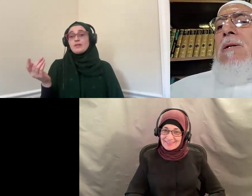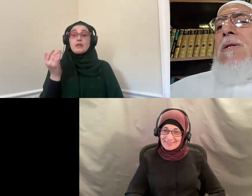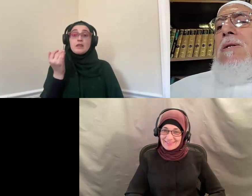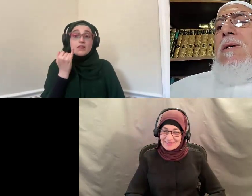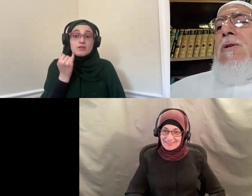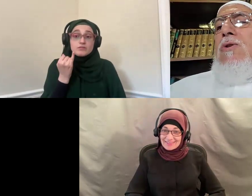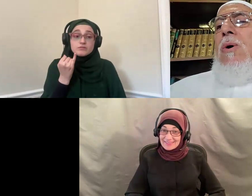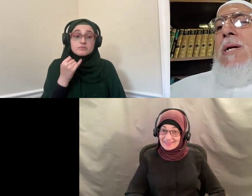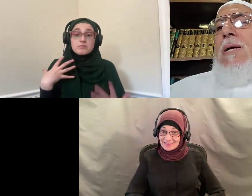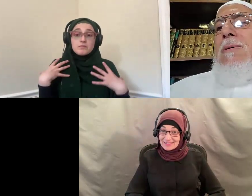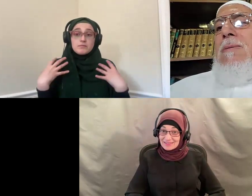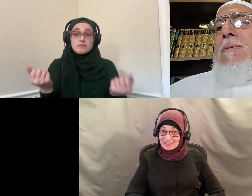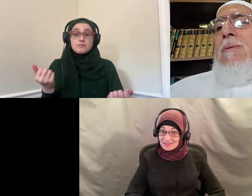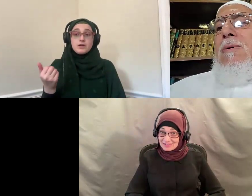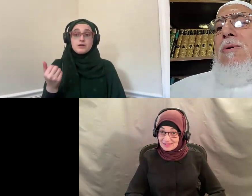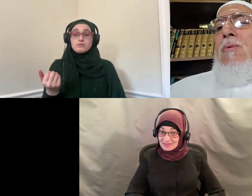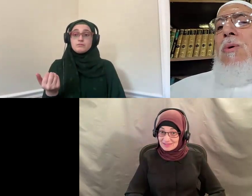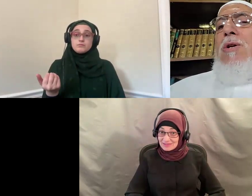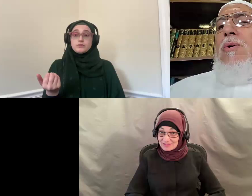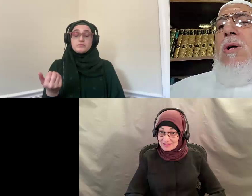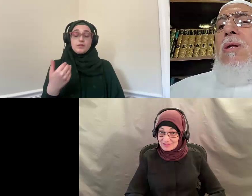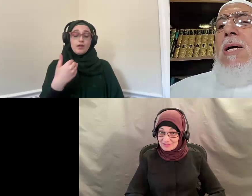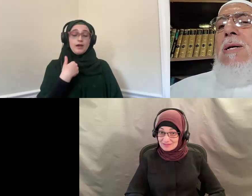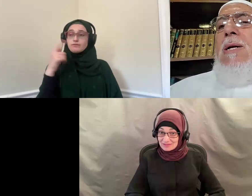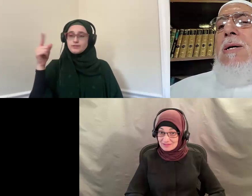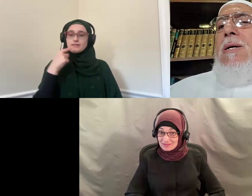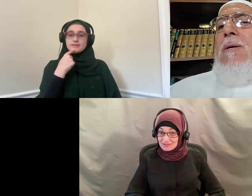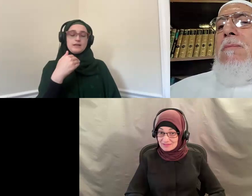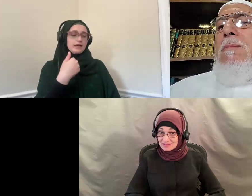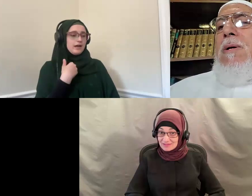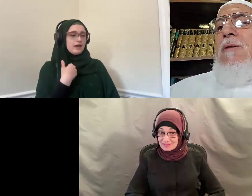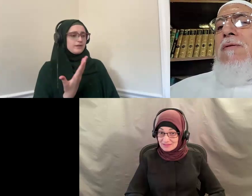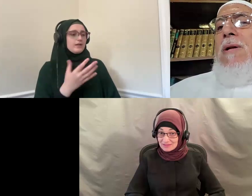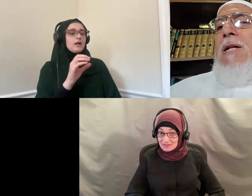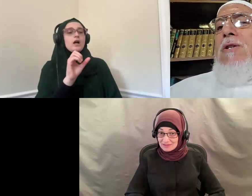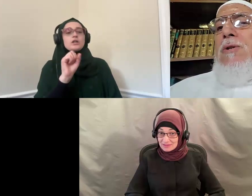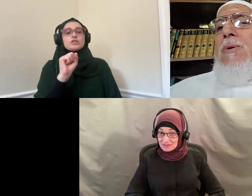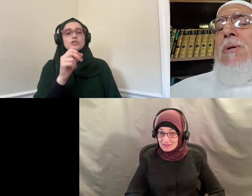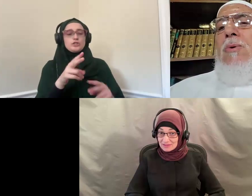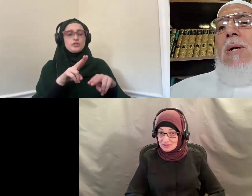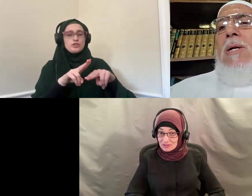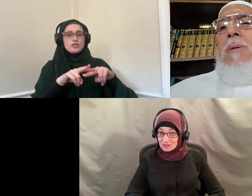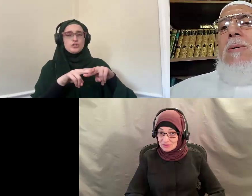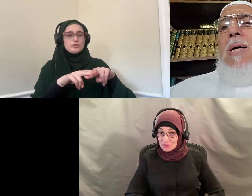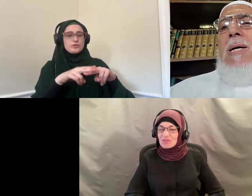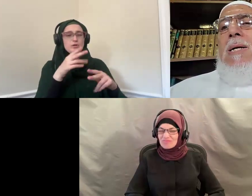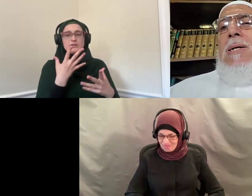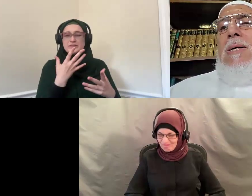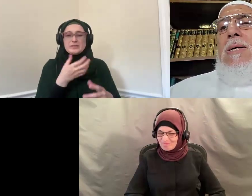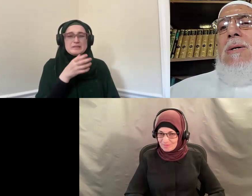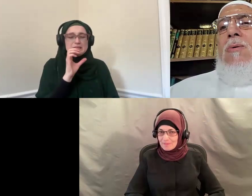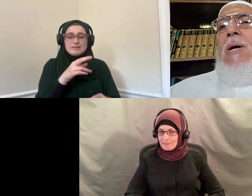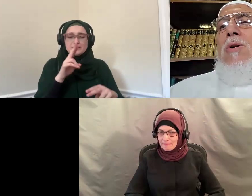made it salty. Will you not then give gratitude to Allah subhanahu wa